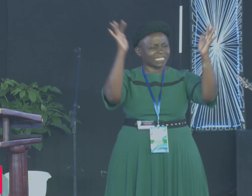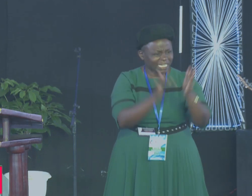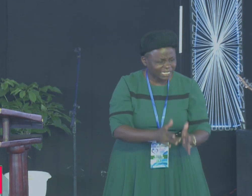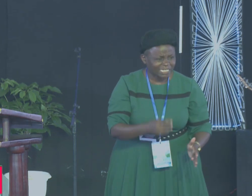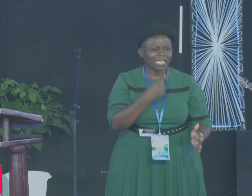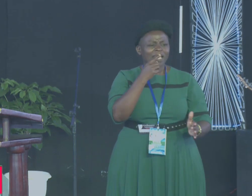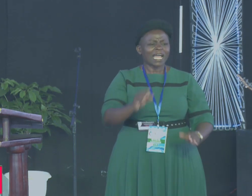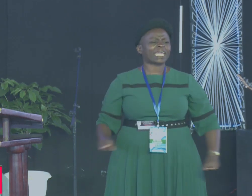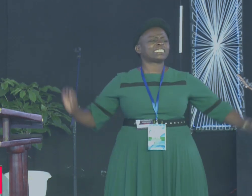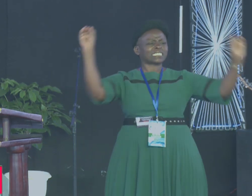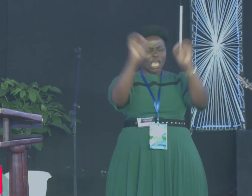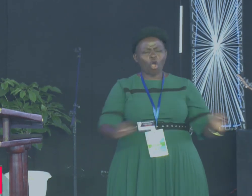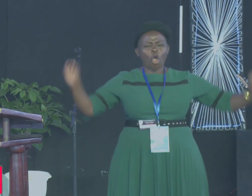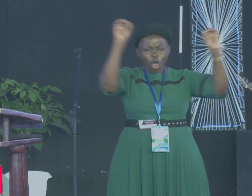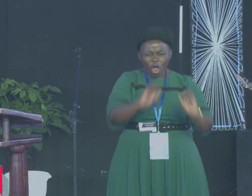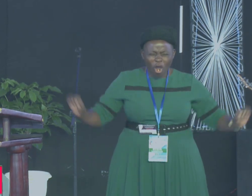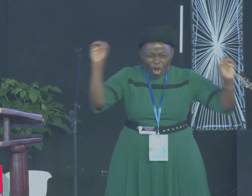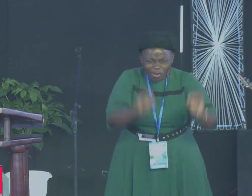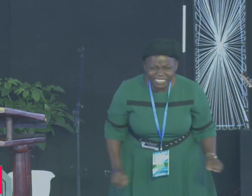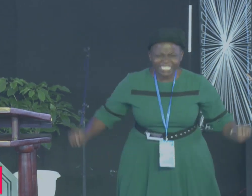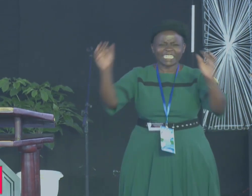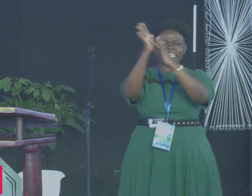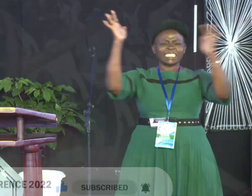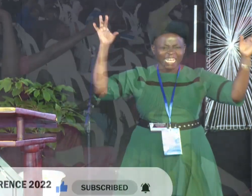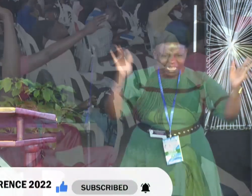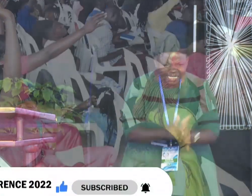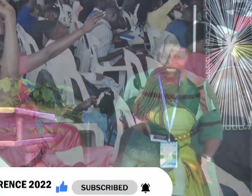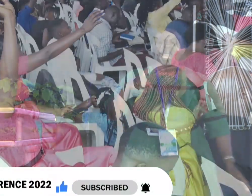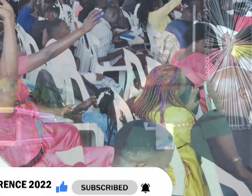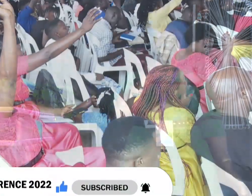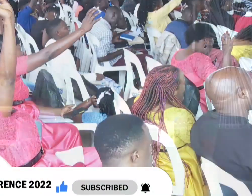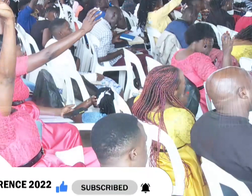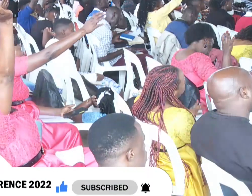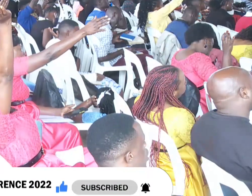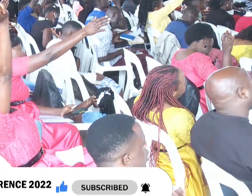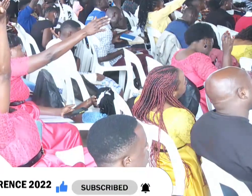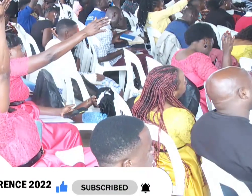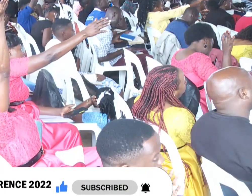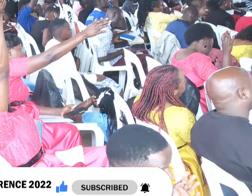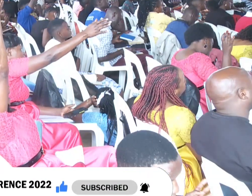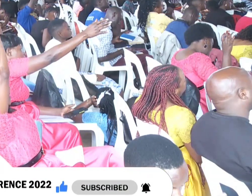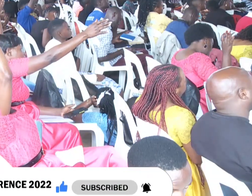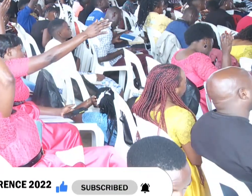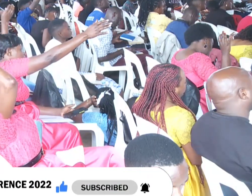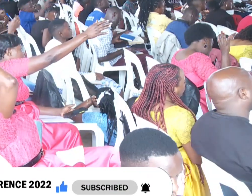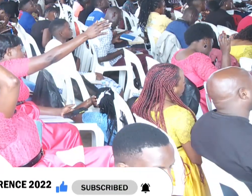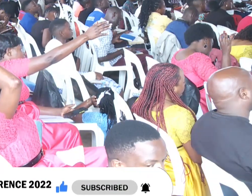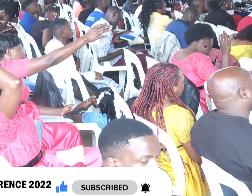ngachi yana mugambe mukama. Say Lord. Nchetaga. I need it.